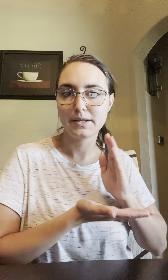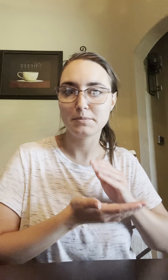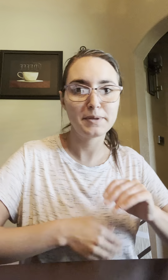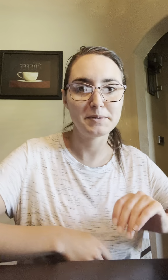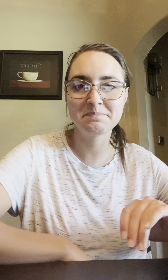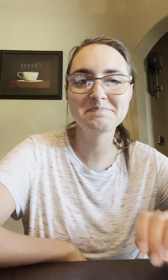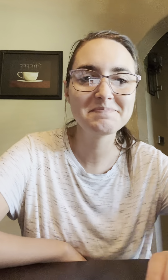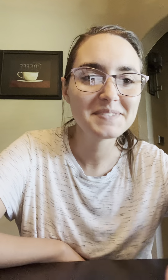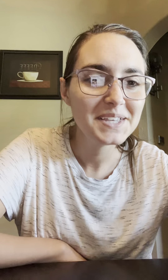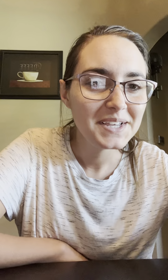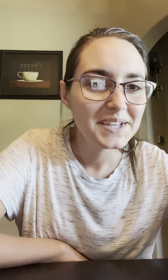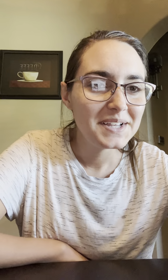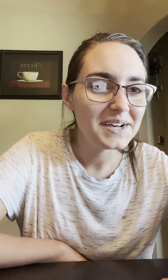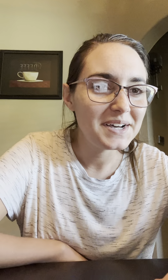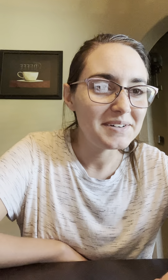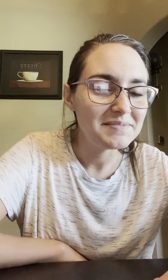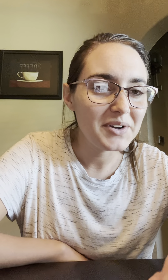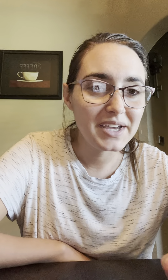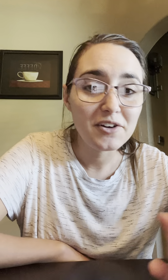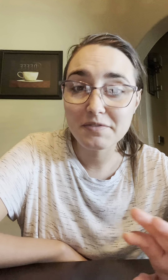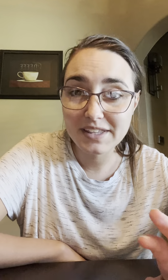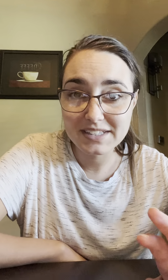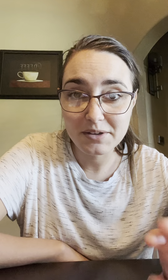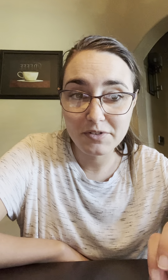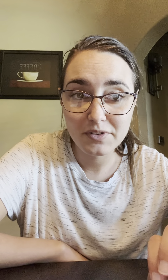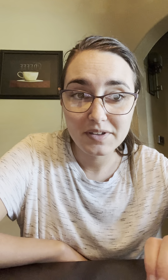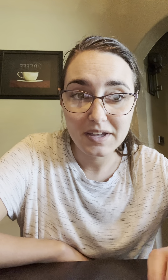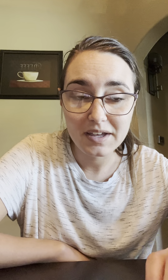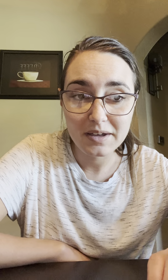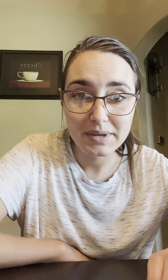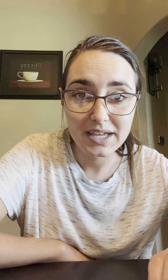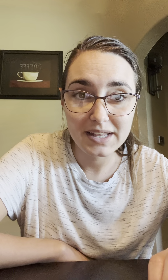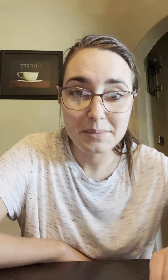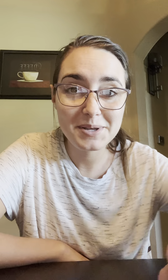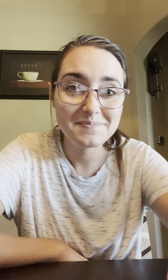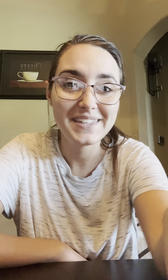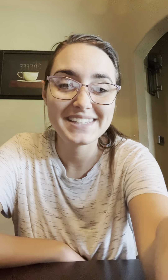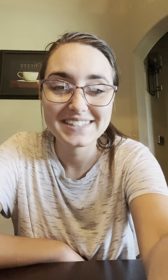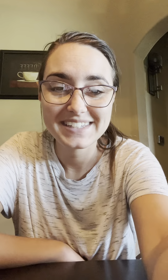with that one. Okay, hopefully that's helpful. And let me know. Thanks.